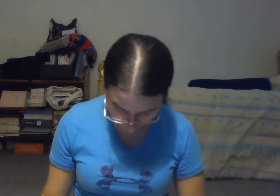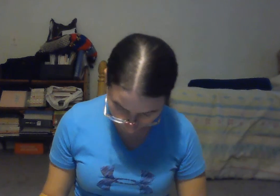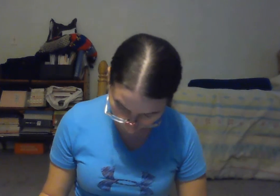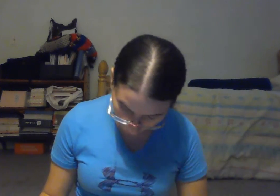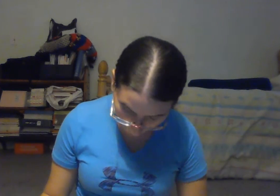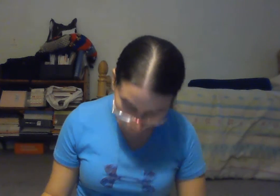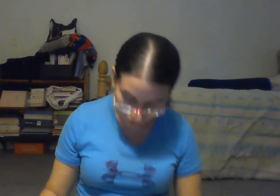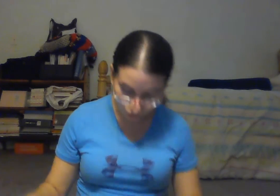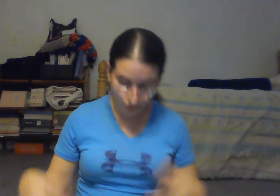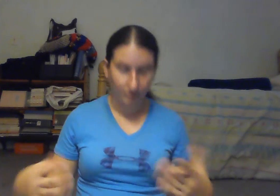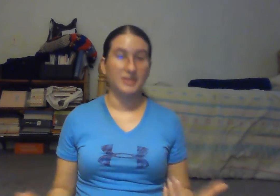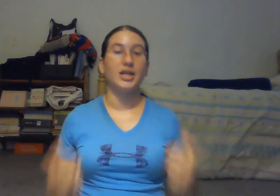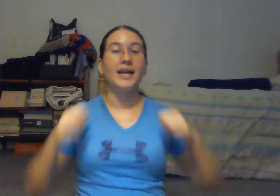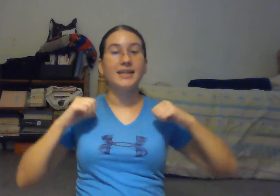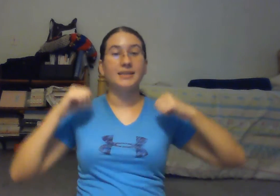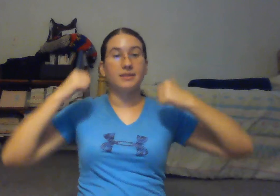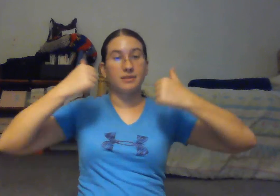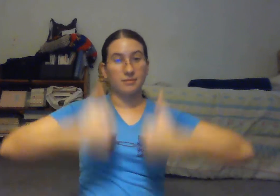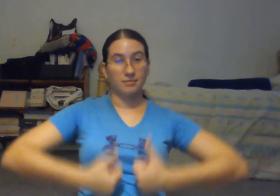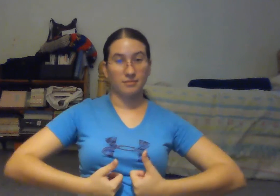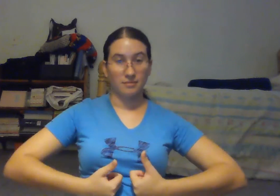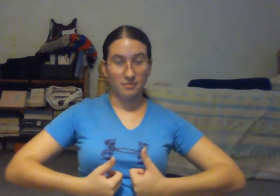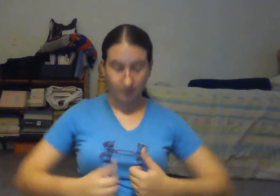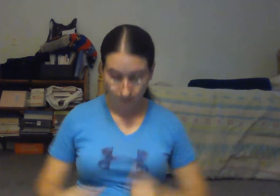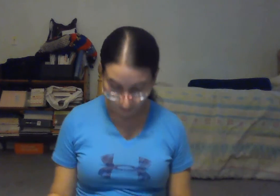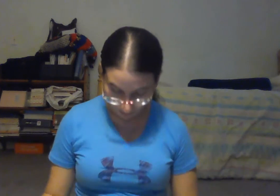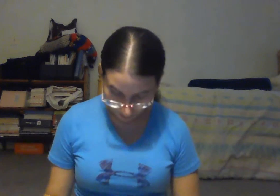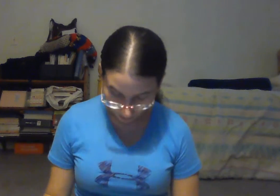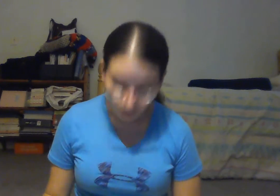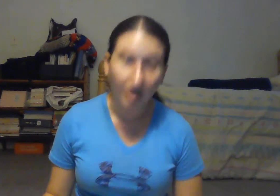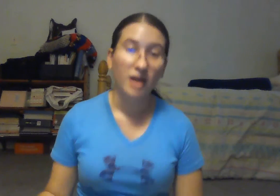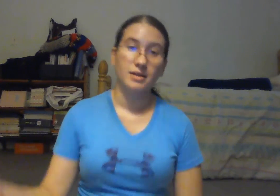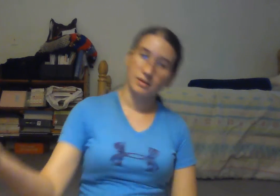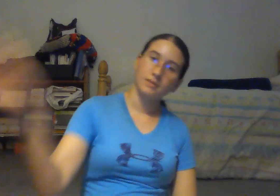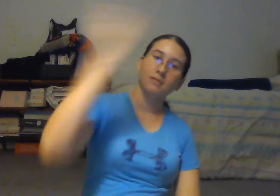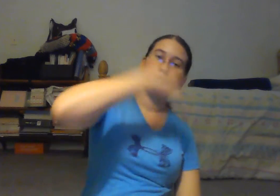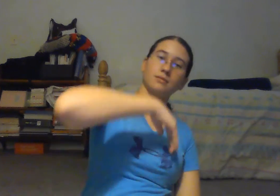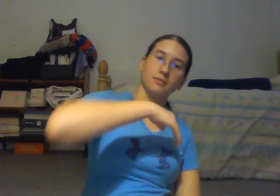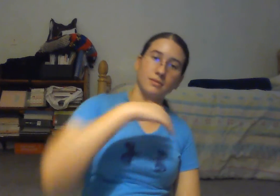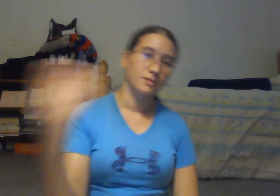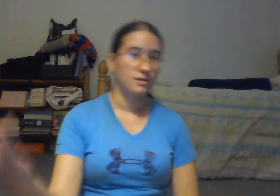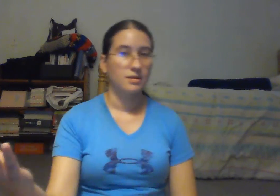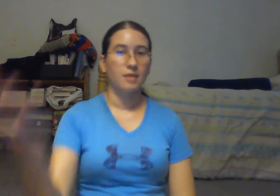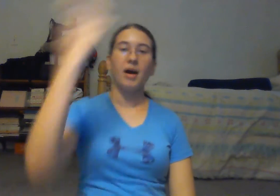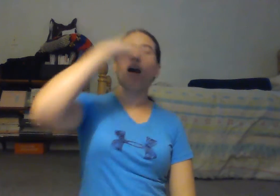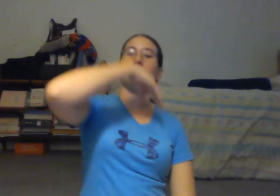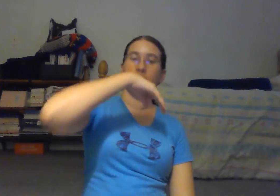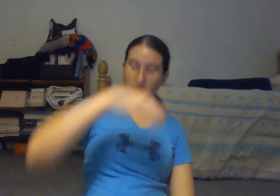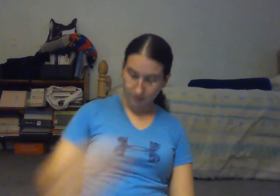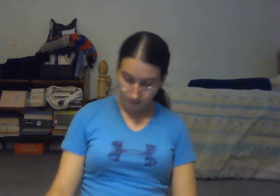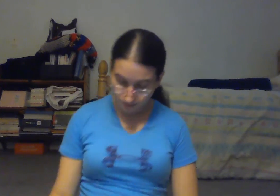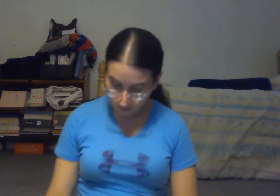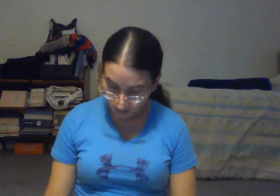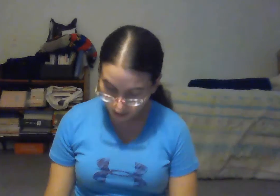A coat or a jacket. Come on. Come on.